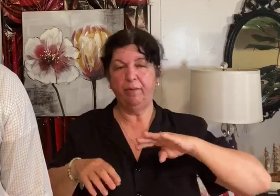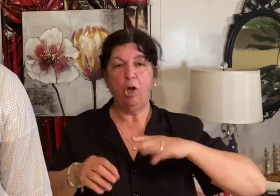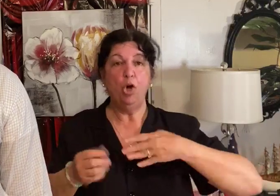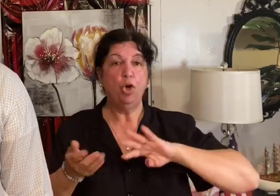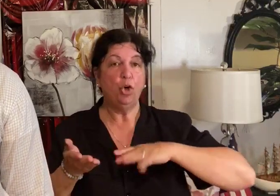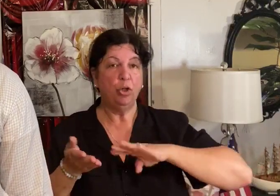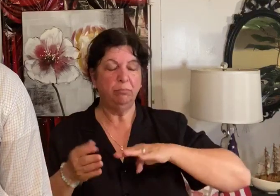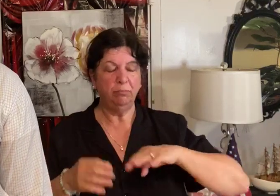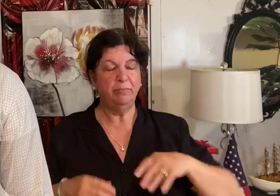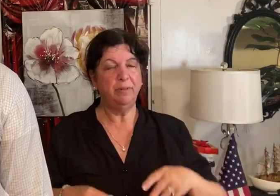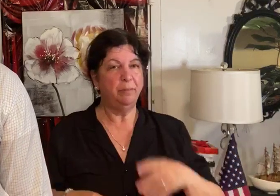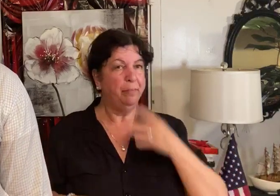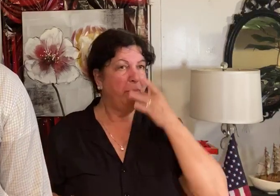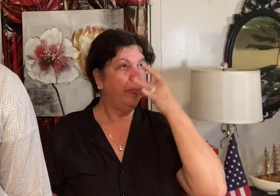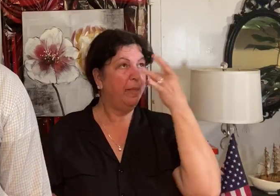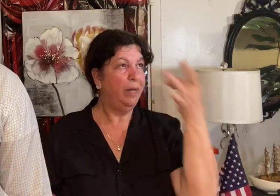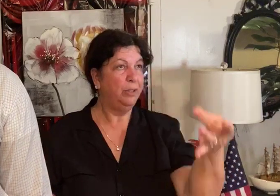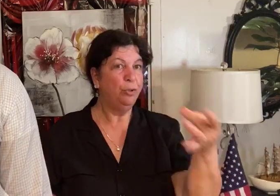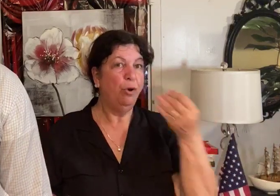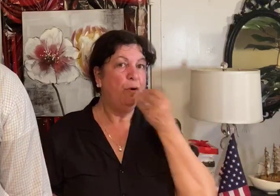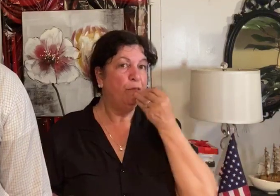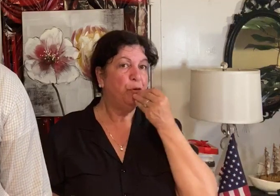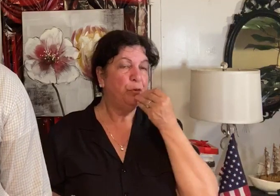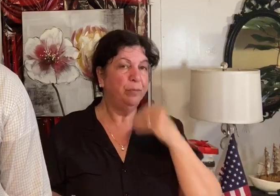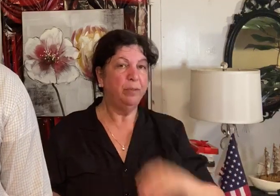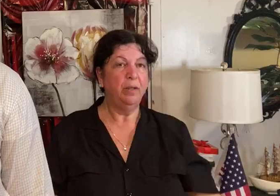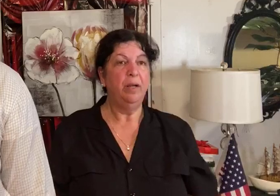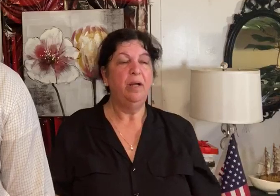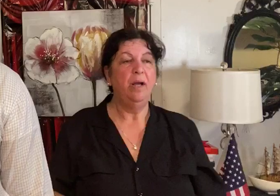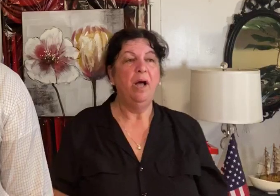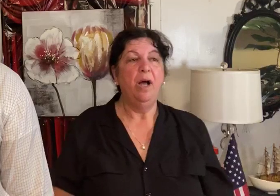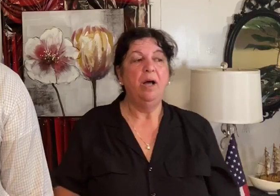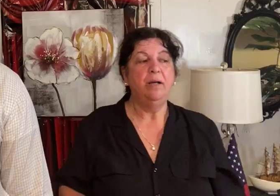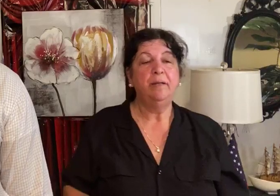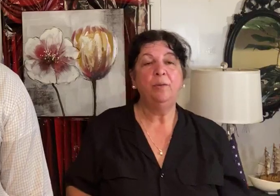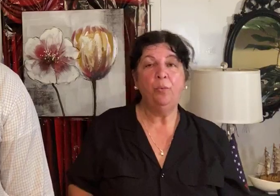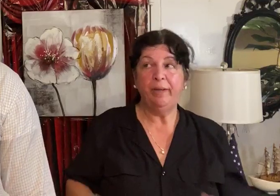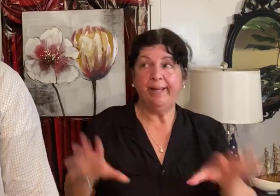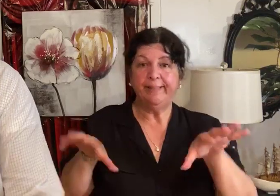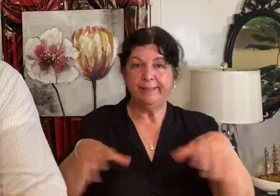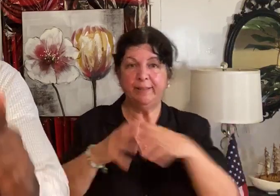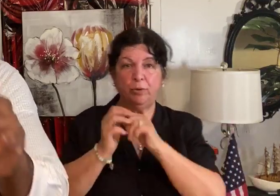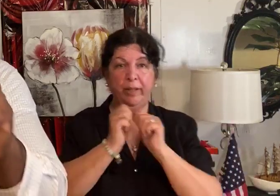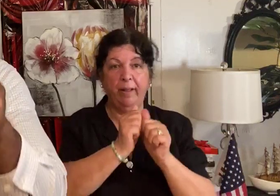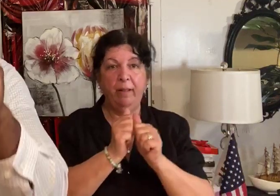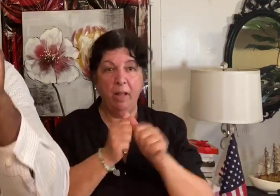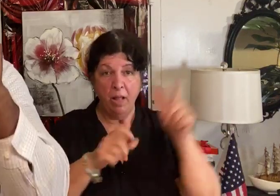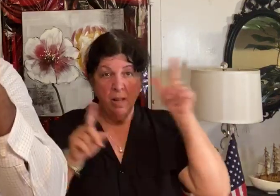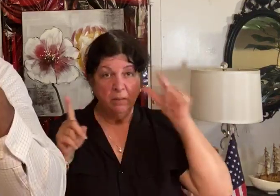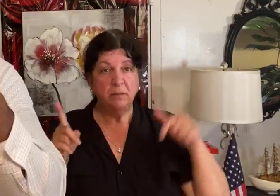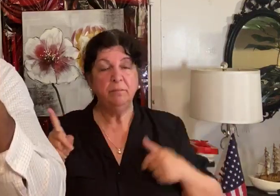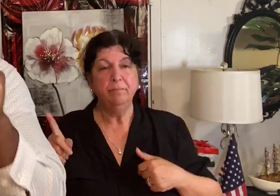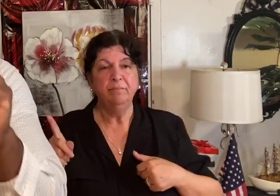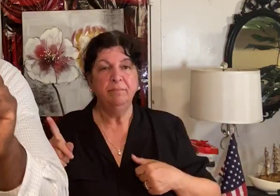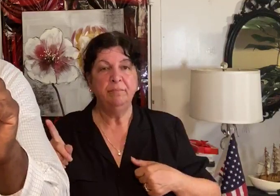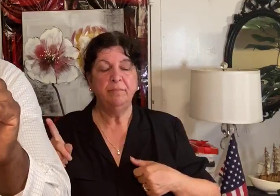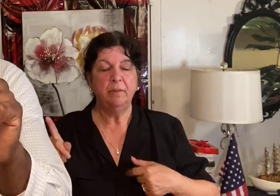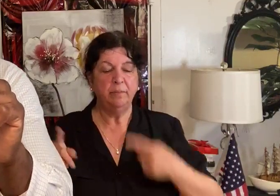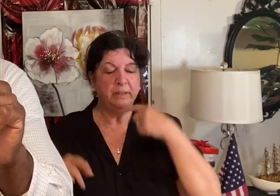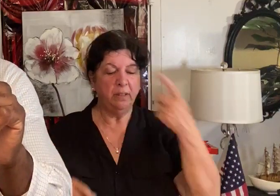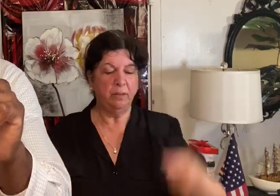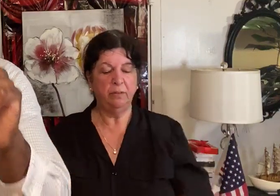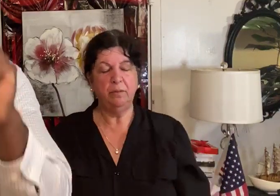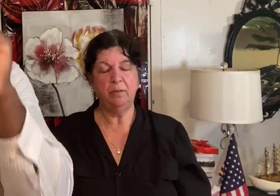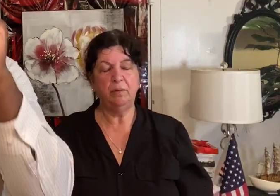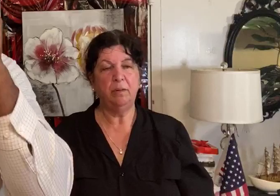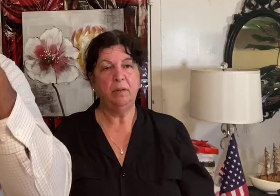to God. They know what they're doing when it comes to that kitchen. And when we get together, listen to me. Let me just put it to you like